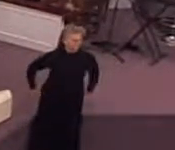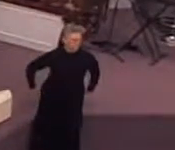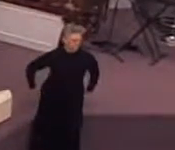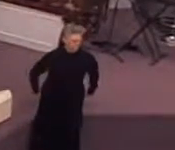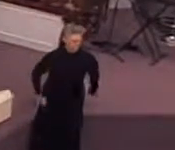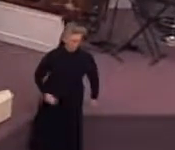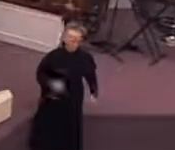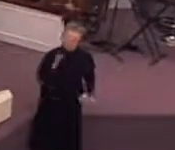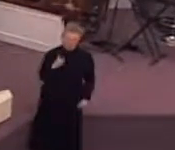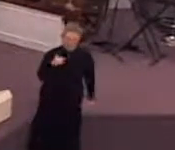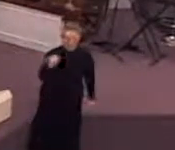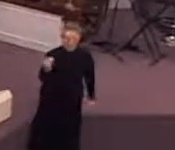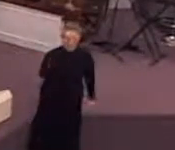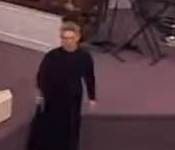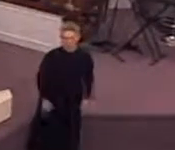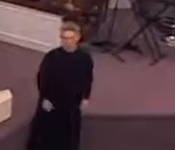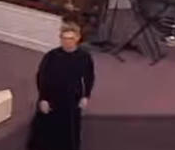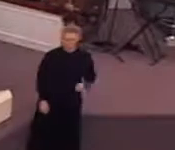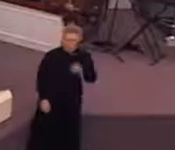We're going to have.